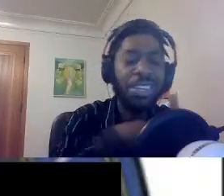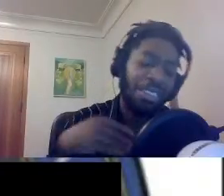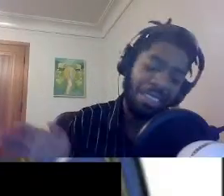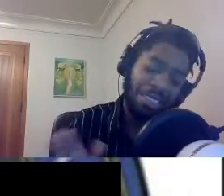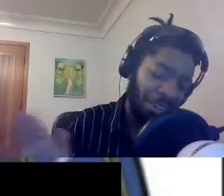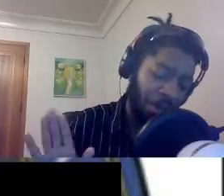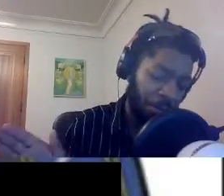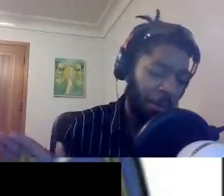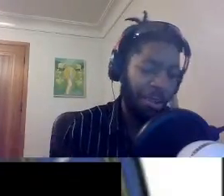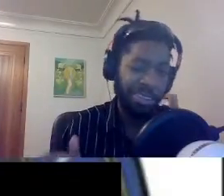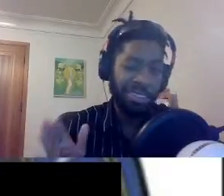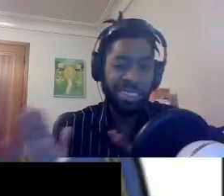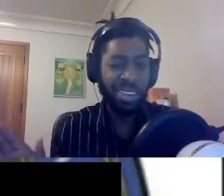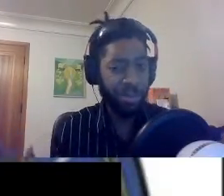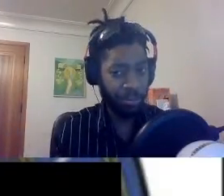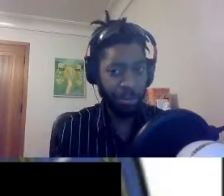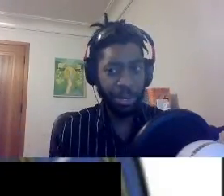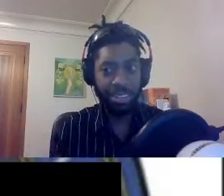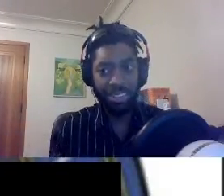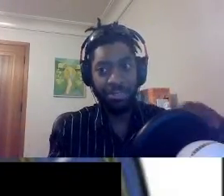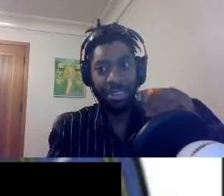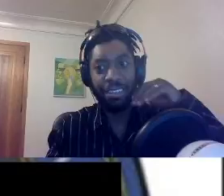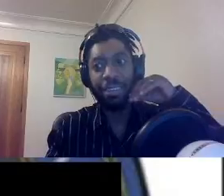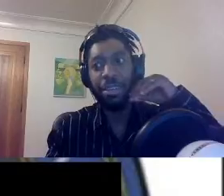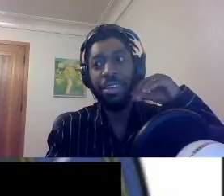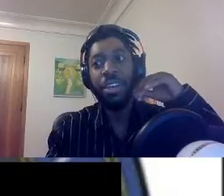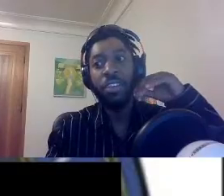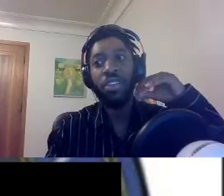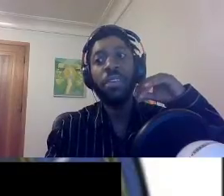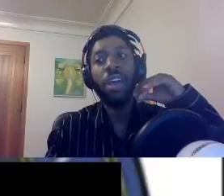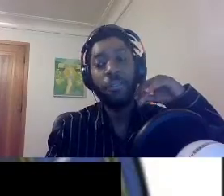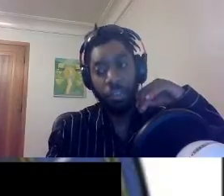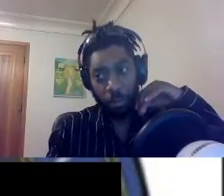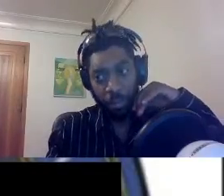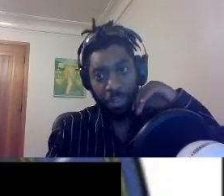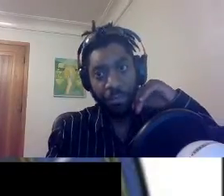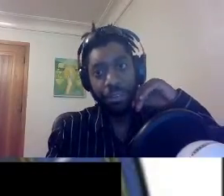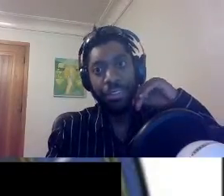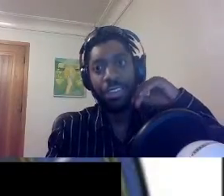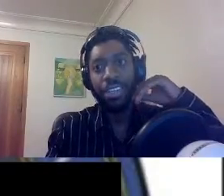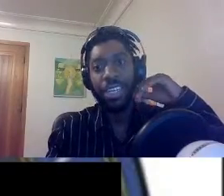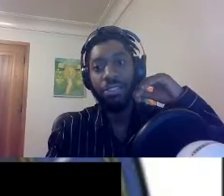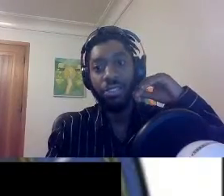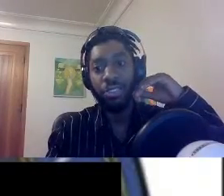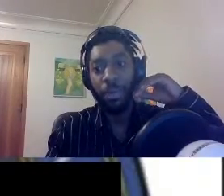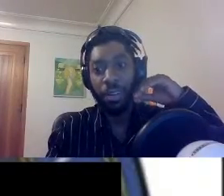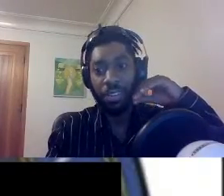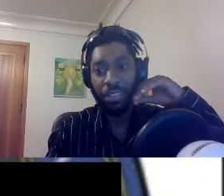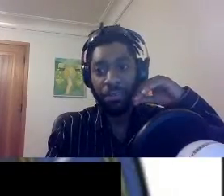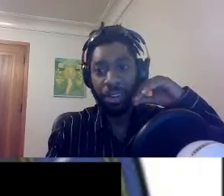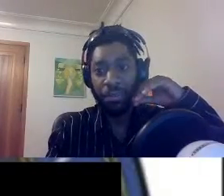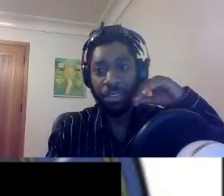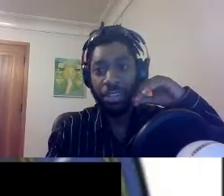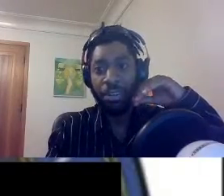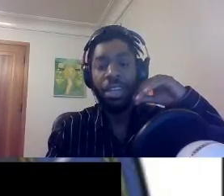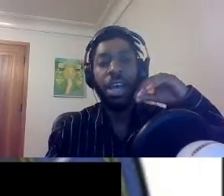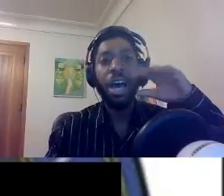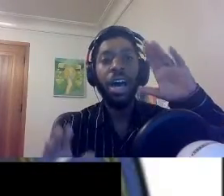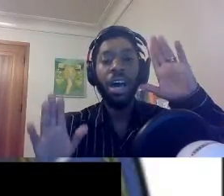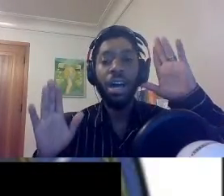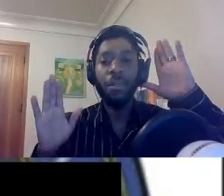But let's get away from the politics. Everyone, like we streamed the governor's press conference, and yeah, sure, there's politics involved